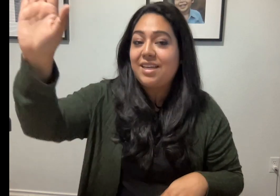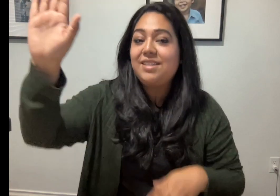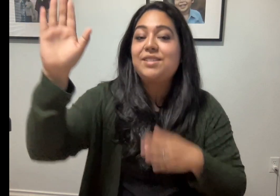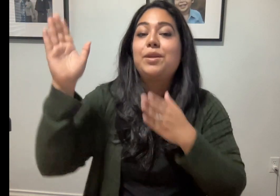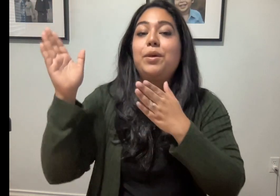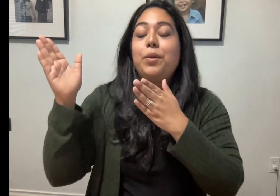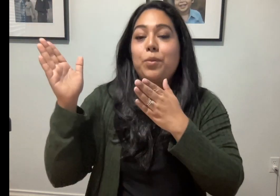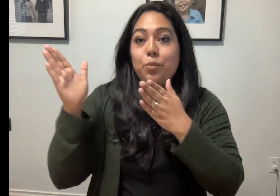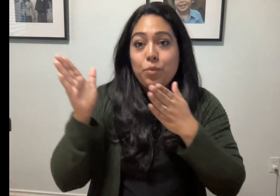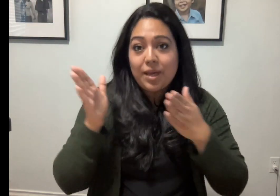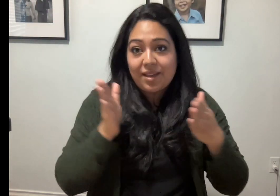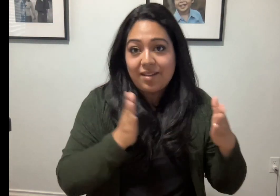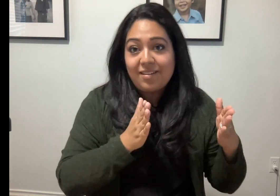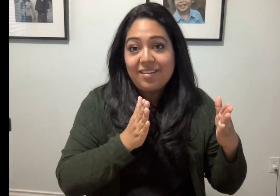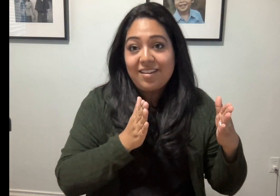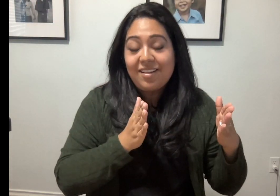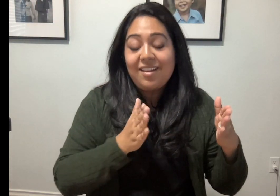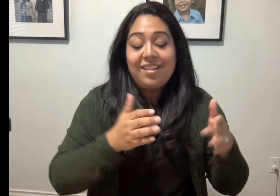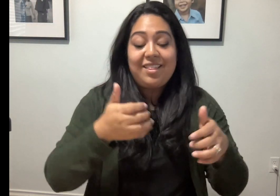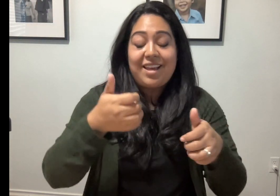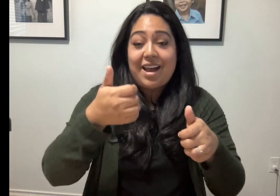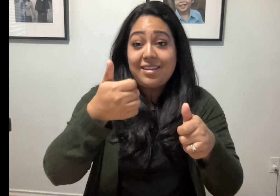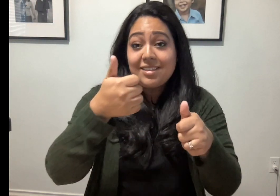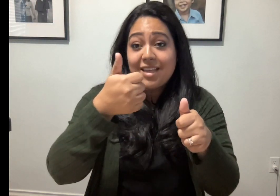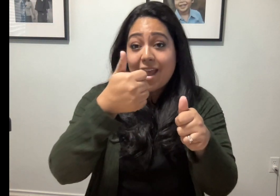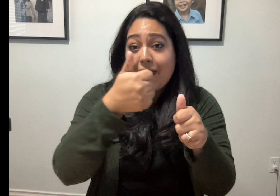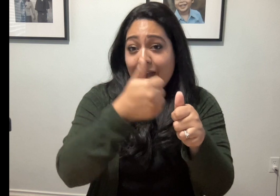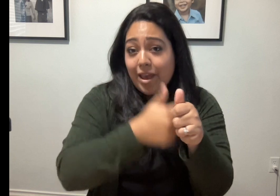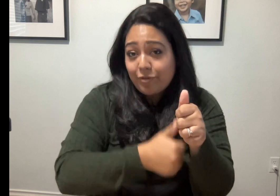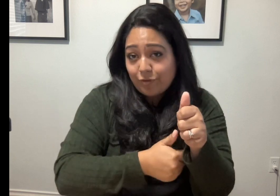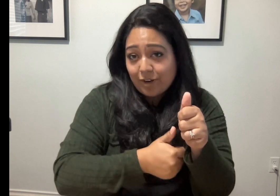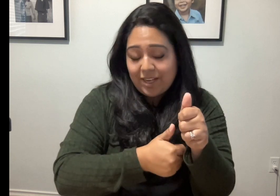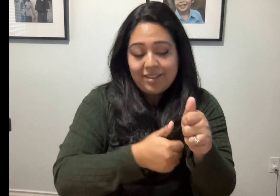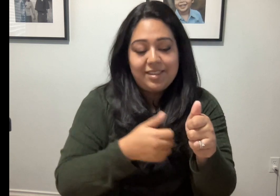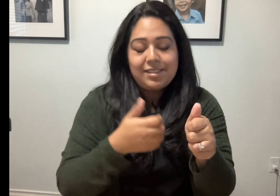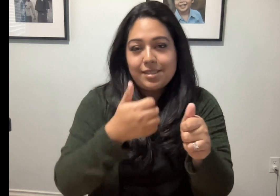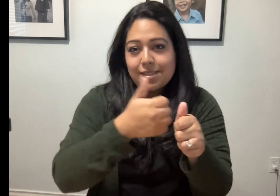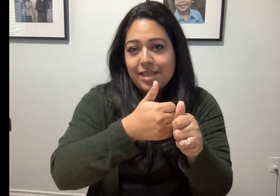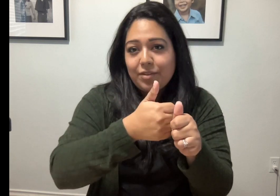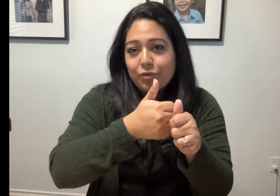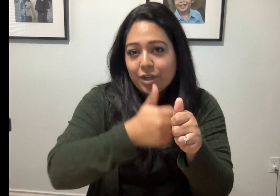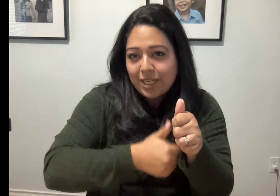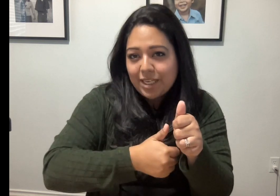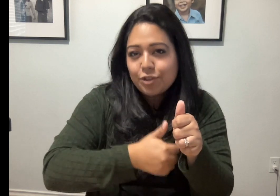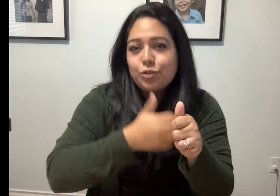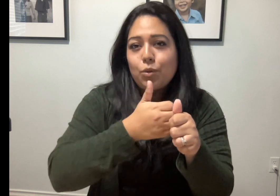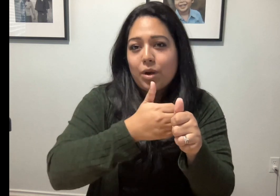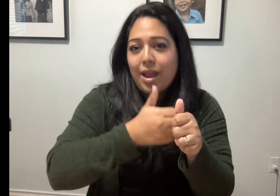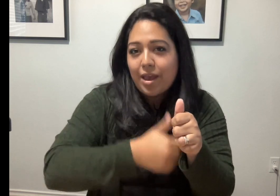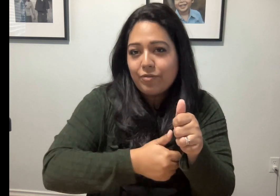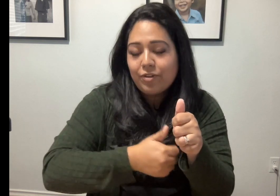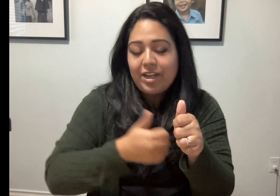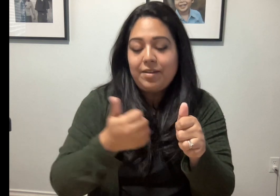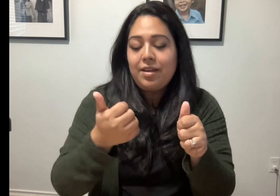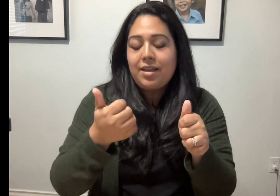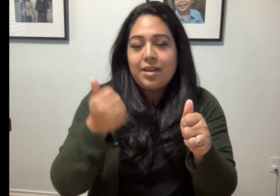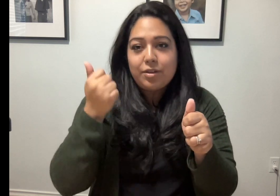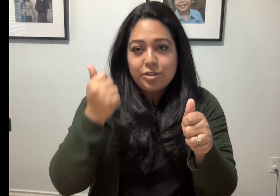His will that every, this is a sign for each or every,